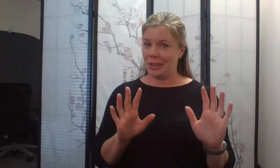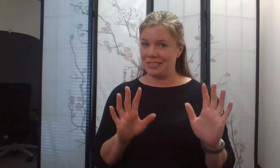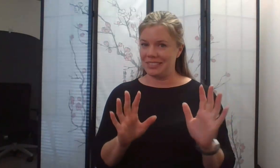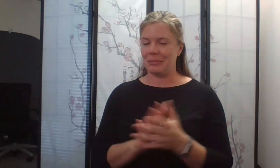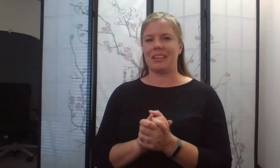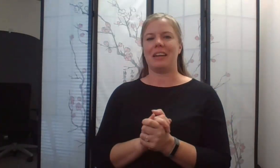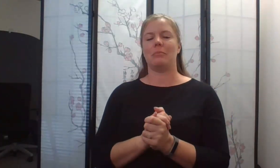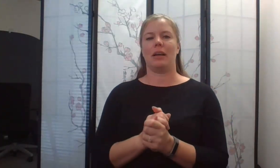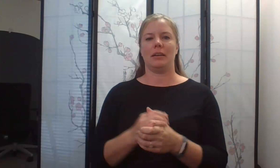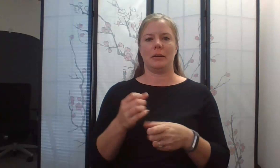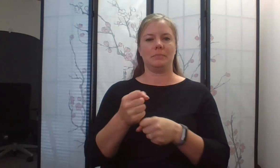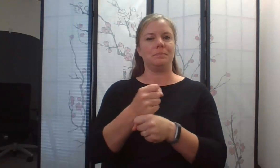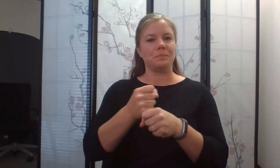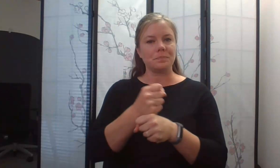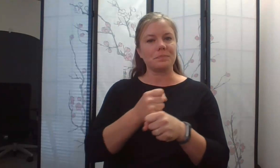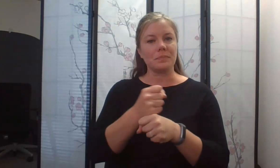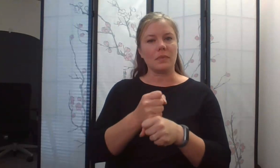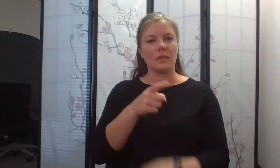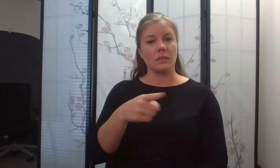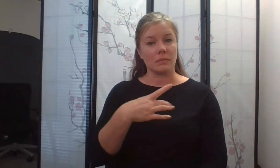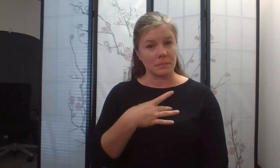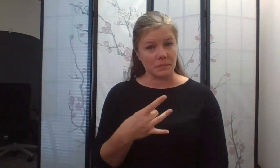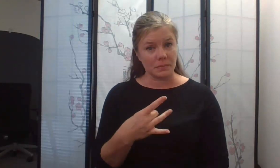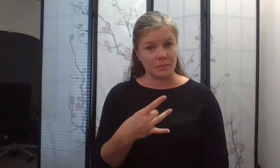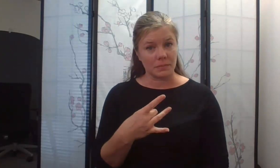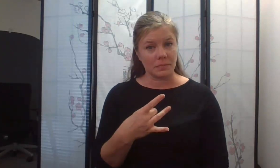feature 1, keeping that in mind.